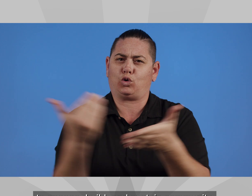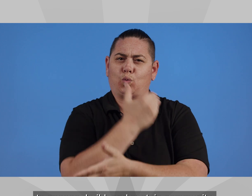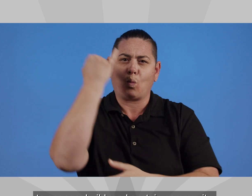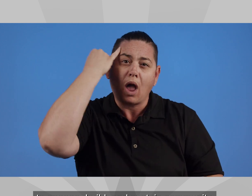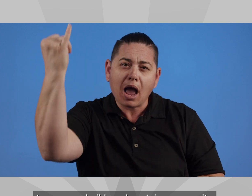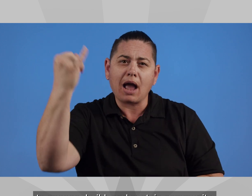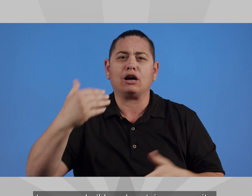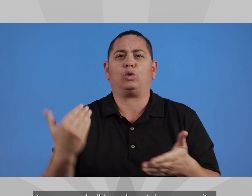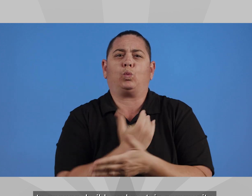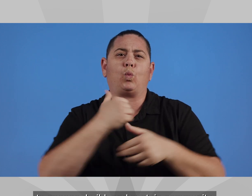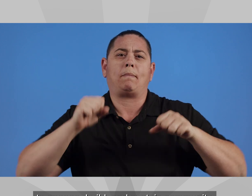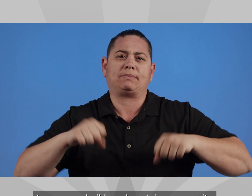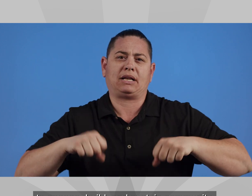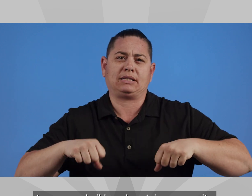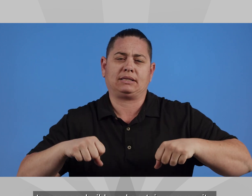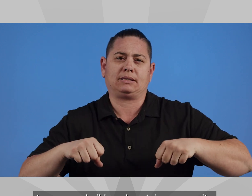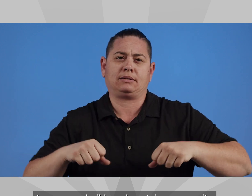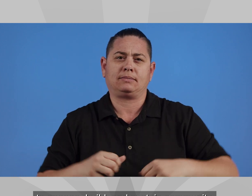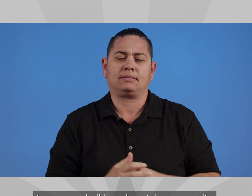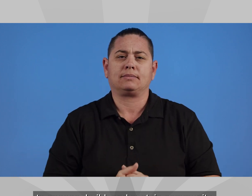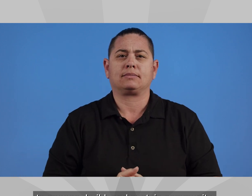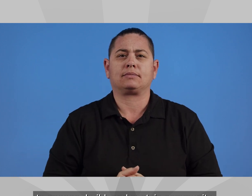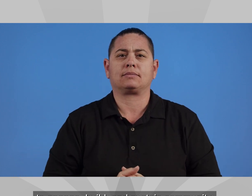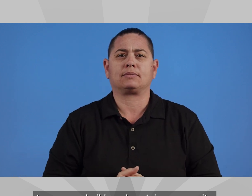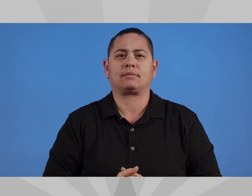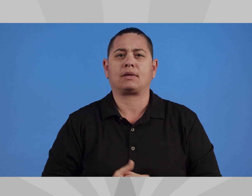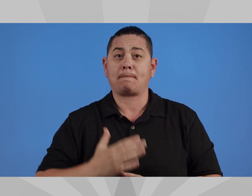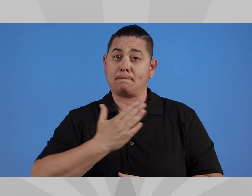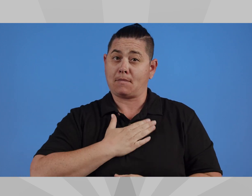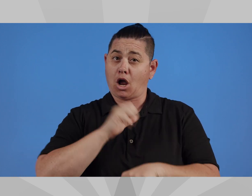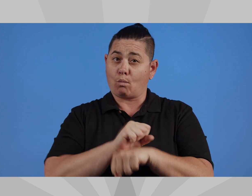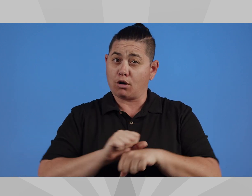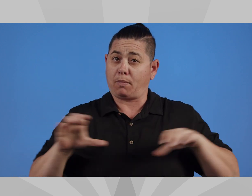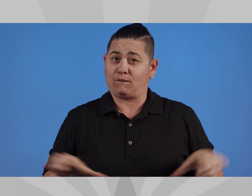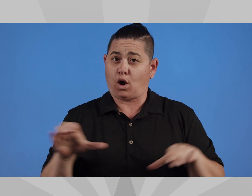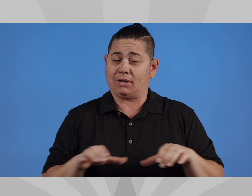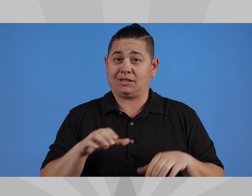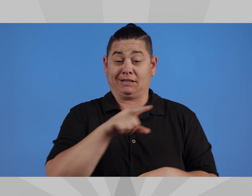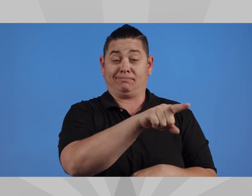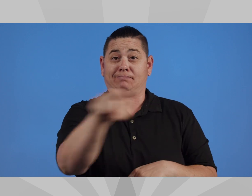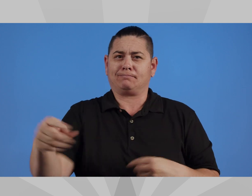to engage, build, and sustain community.